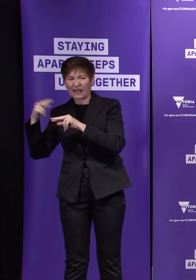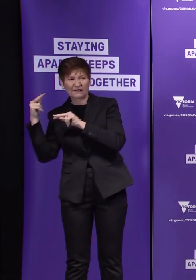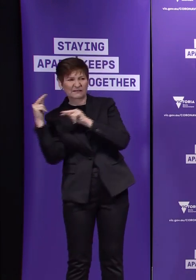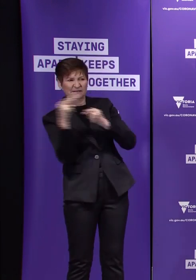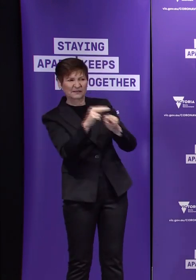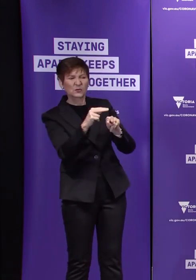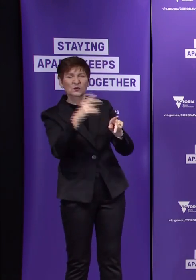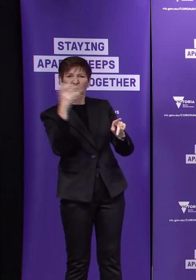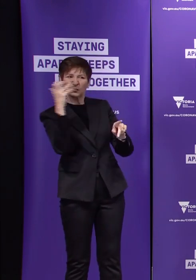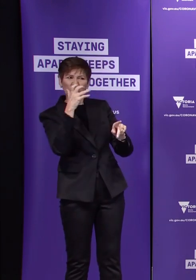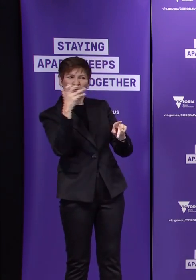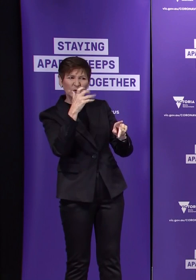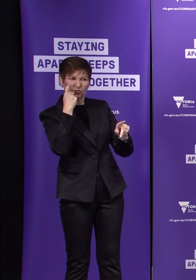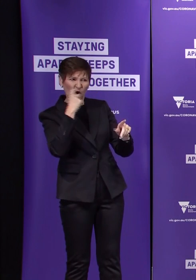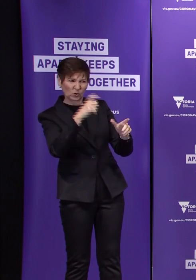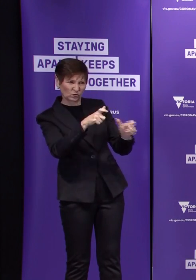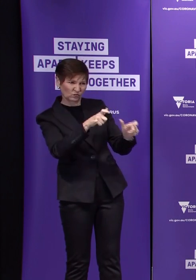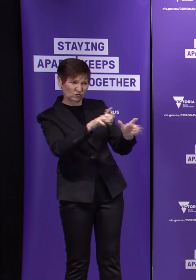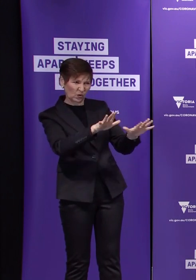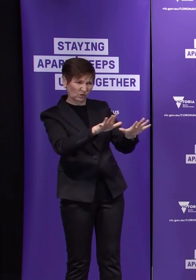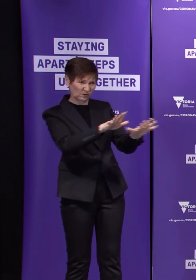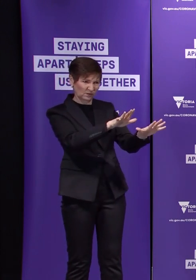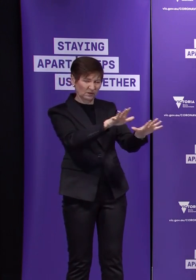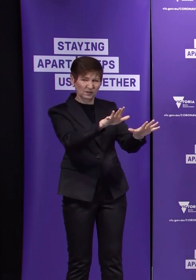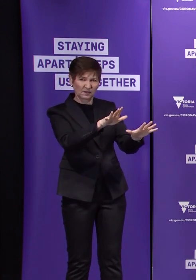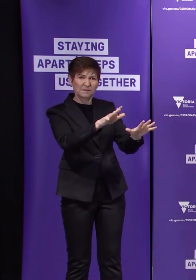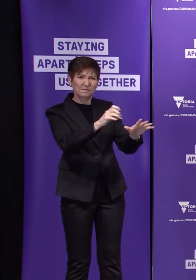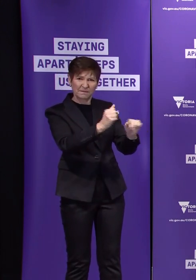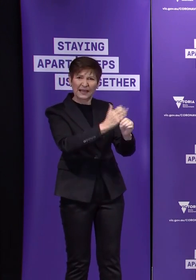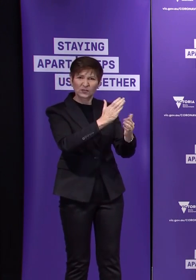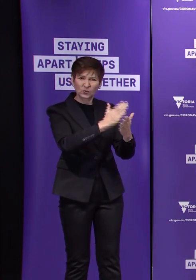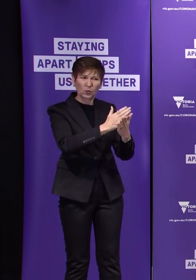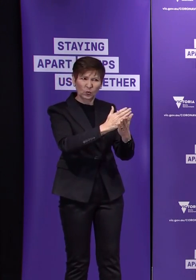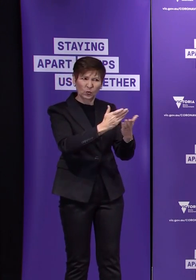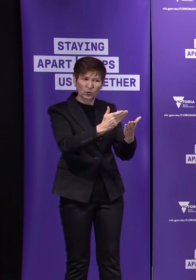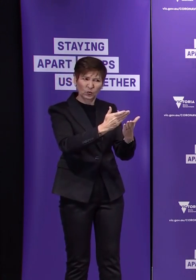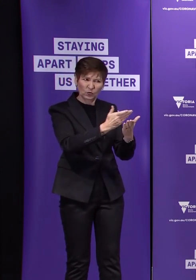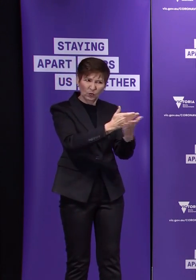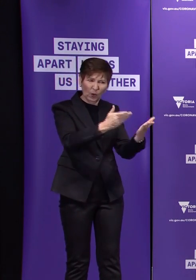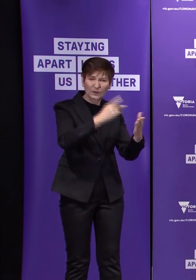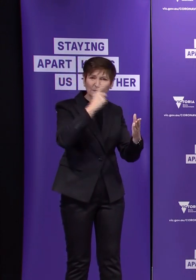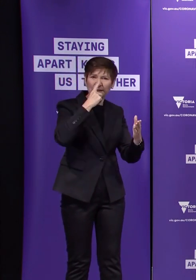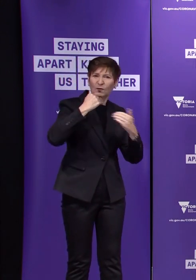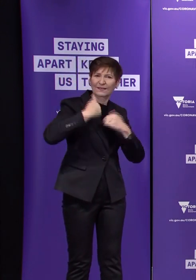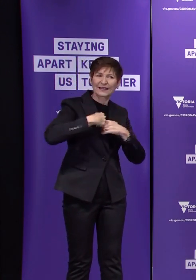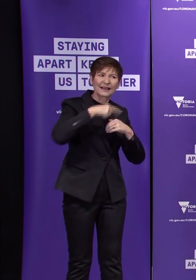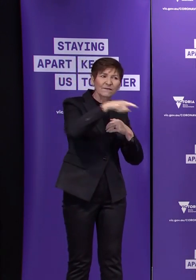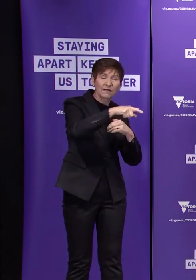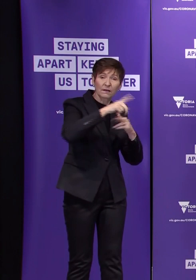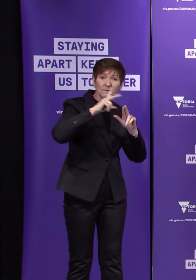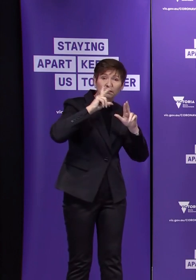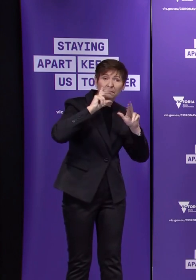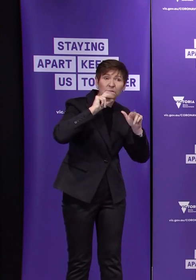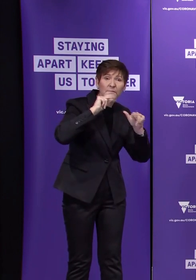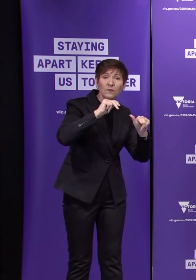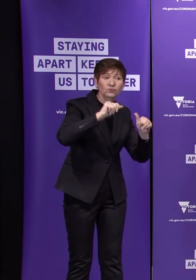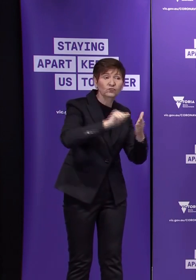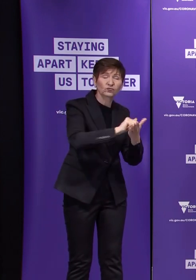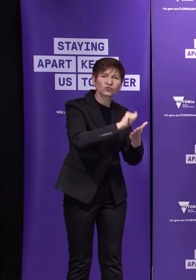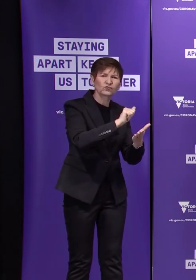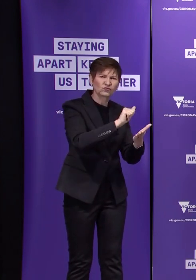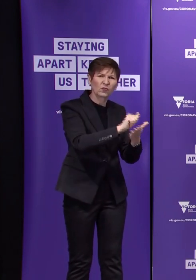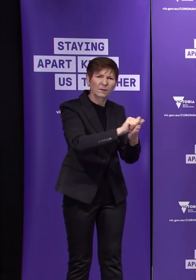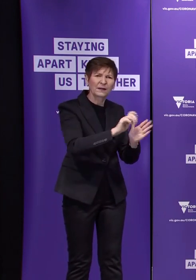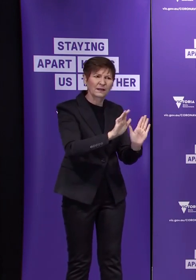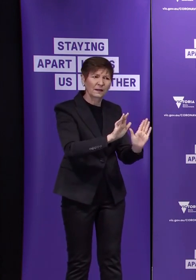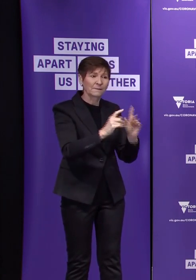being made to try and bring a sense of control to that, and to make sure that people are not only cared for appropriately, but that their care,